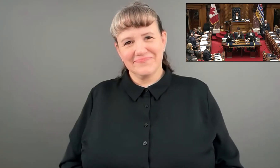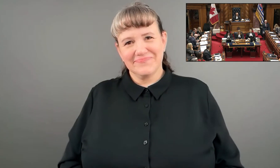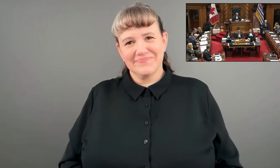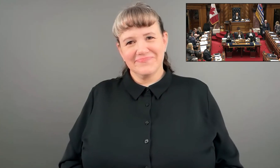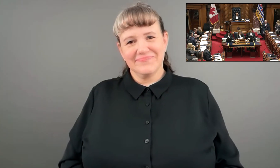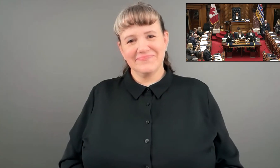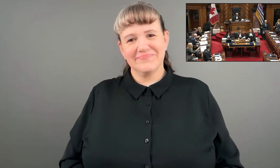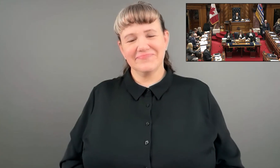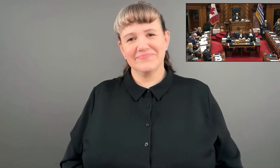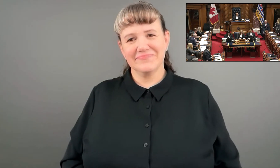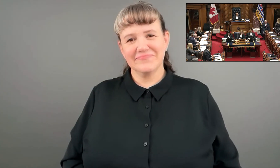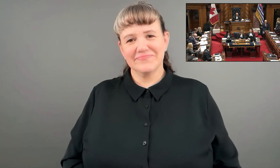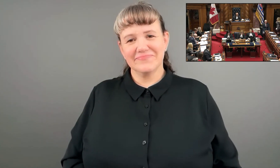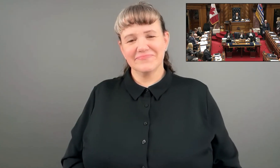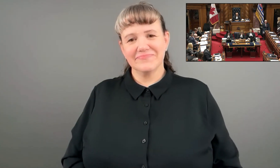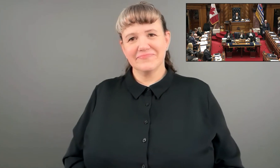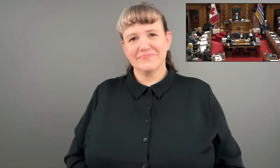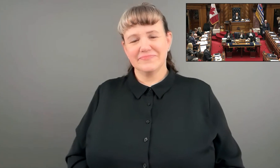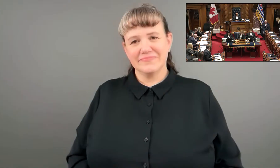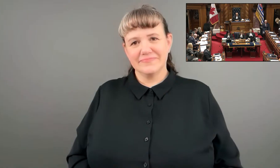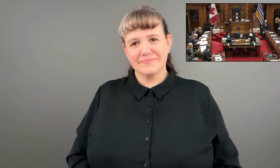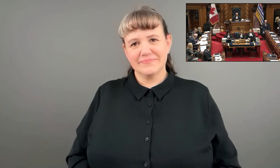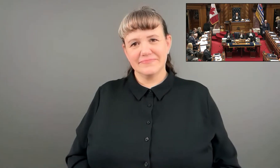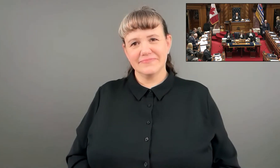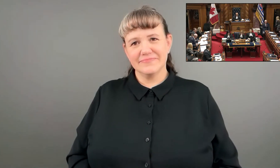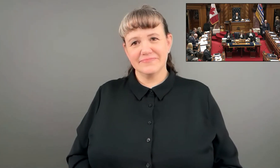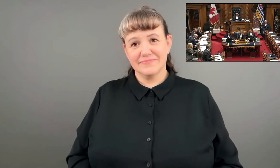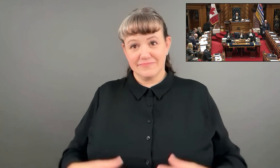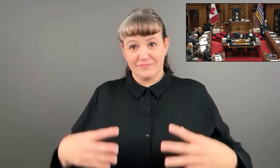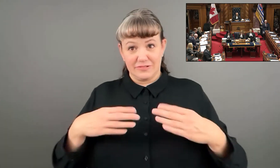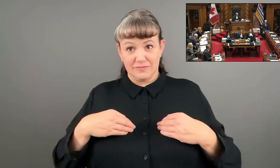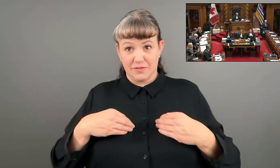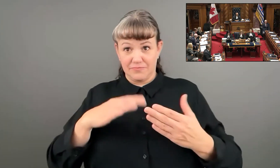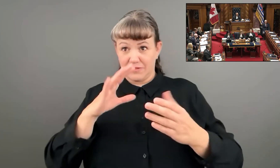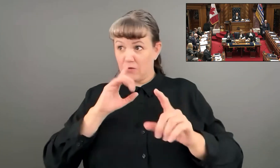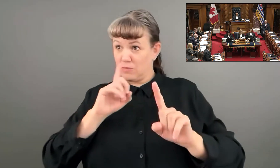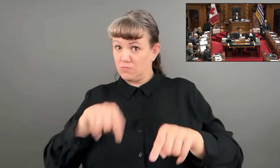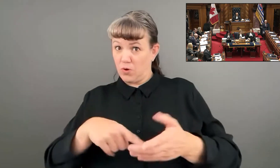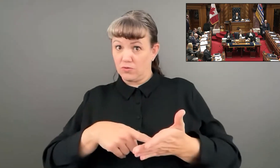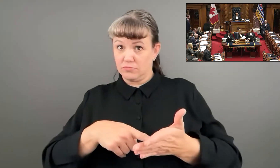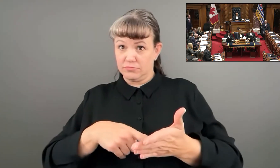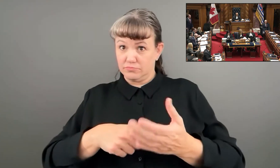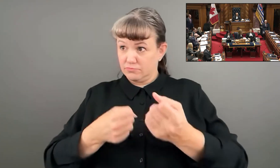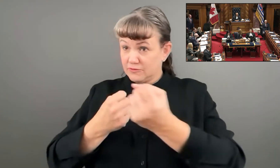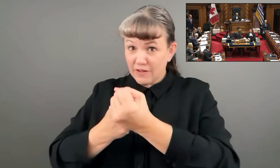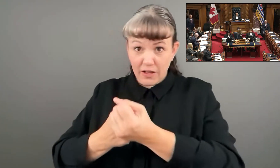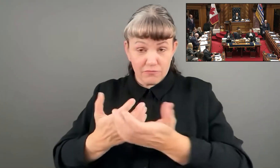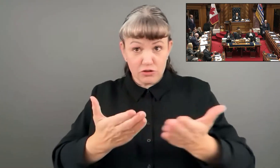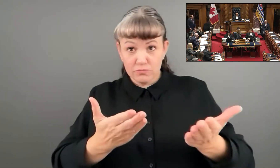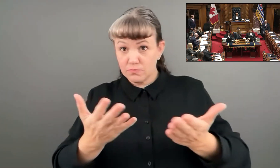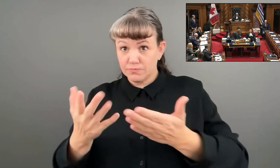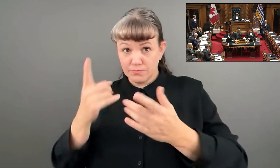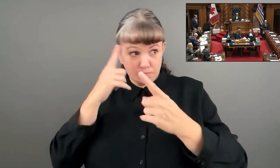Members, the question is adoption of the report. All those in favor say aye. Aye. Opposed? Motion carried.